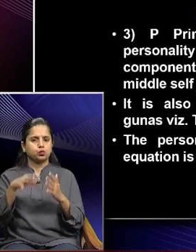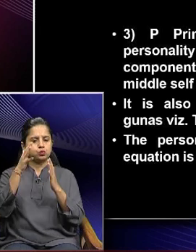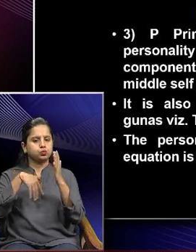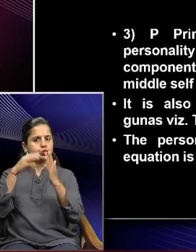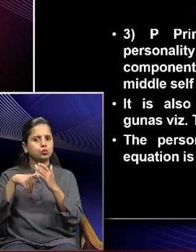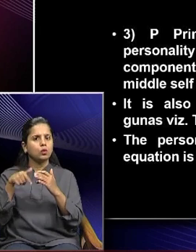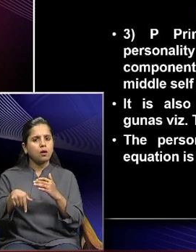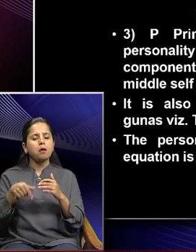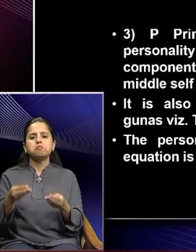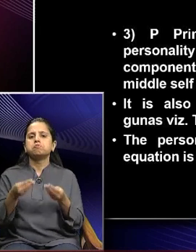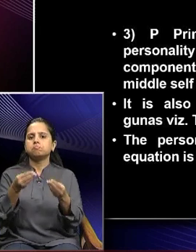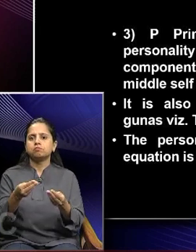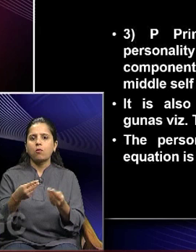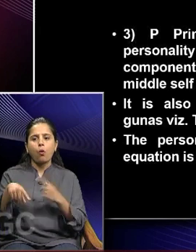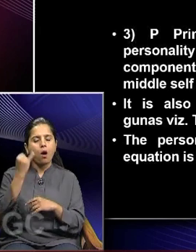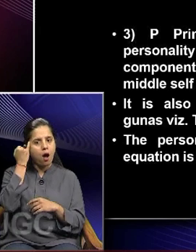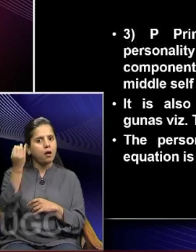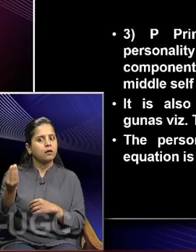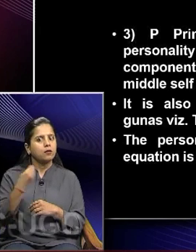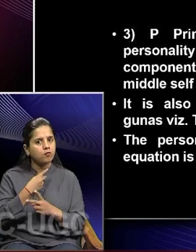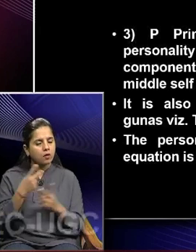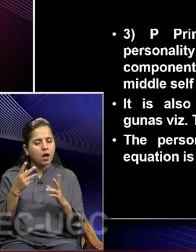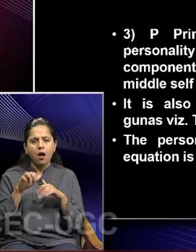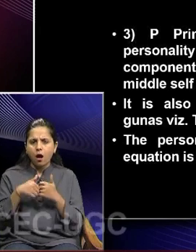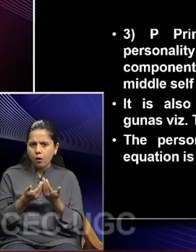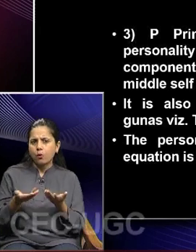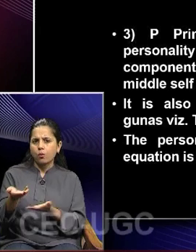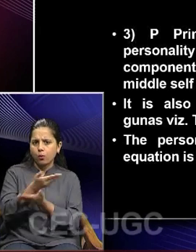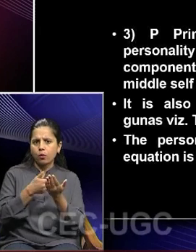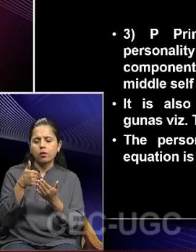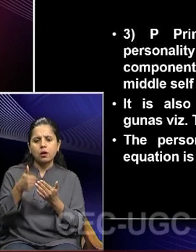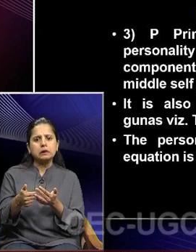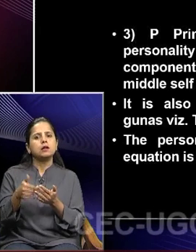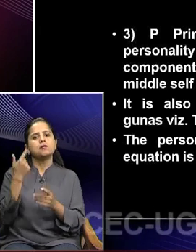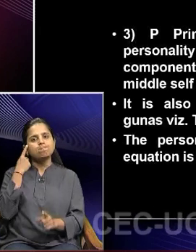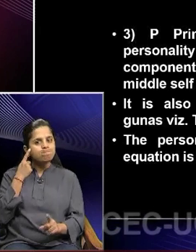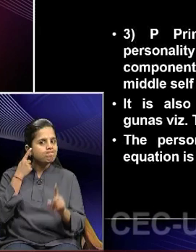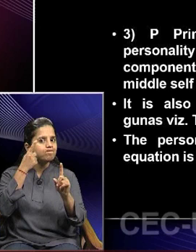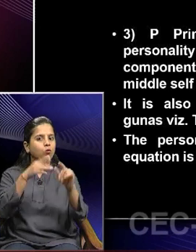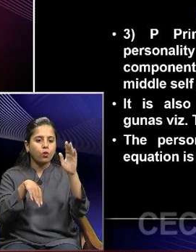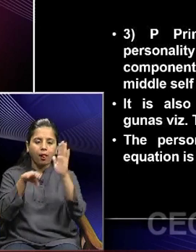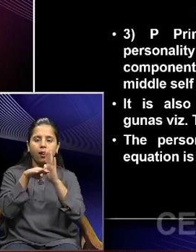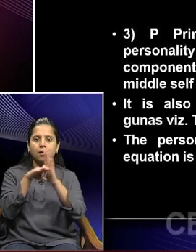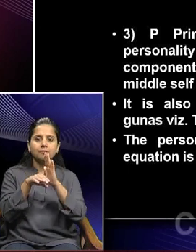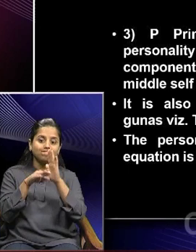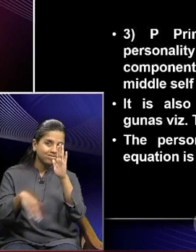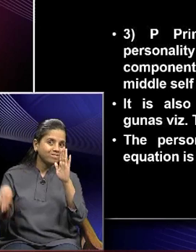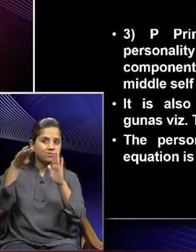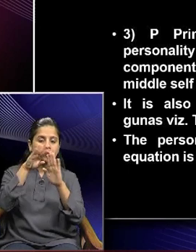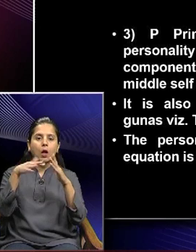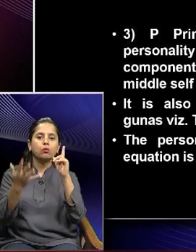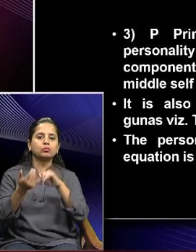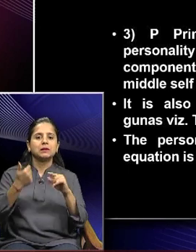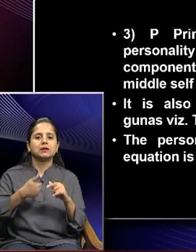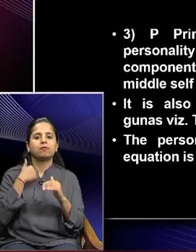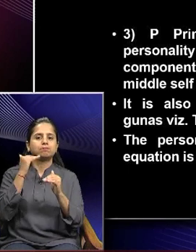of offering us this idea of how to reach to the ultimate level of our self development,